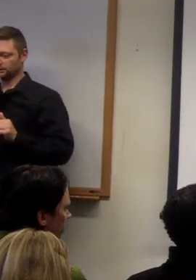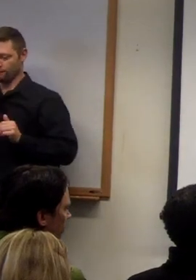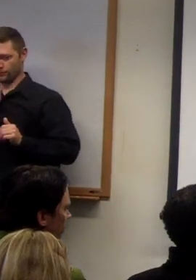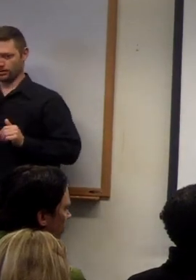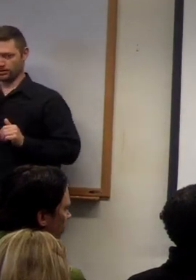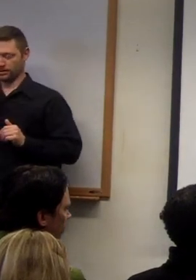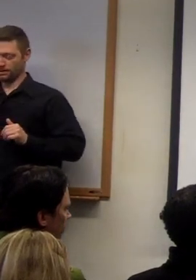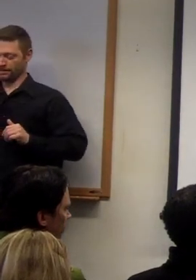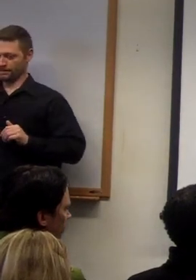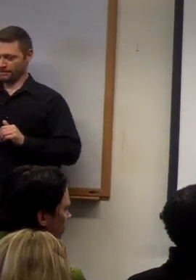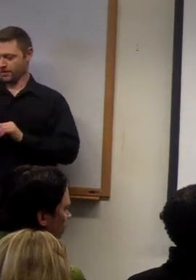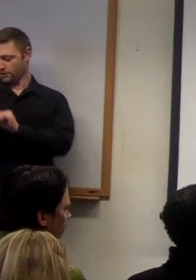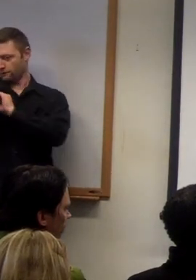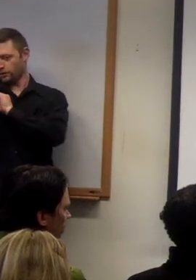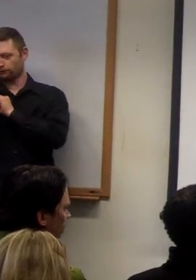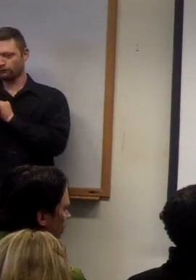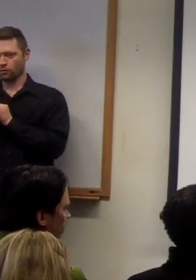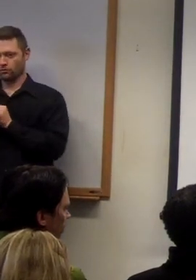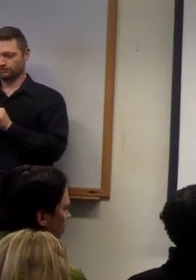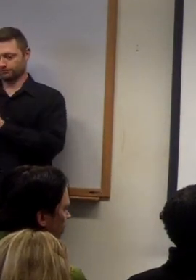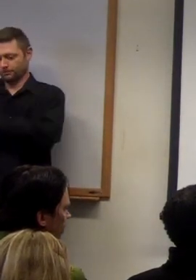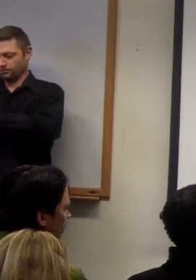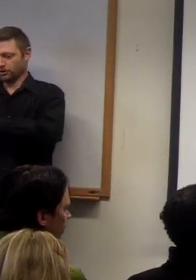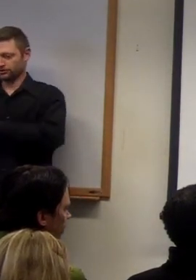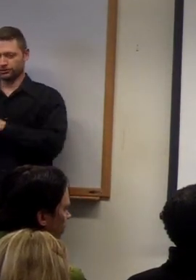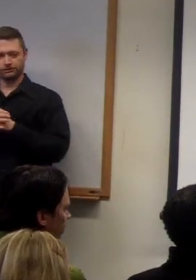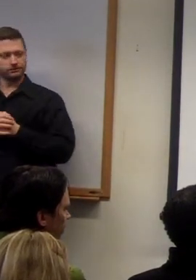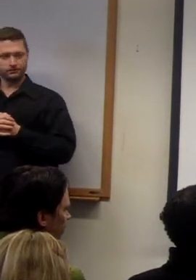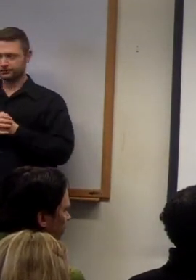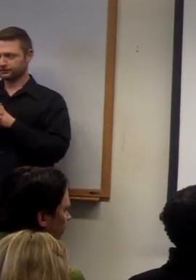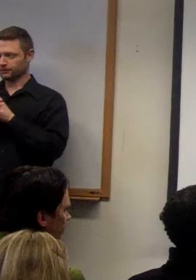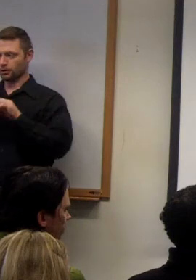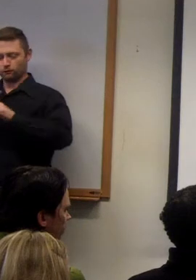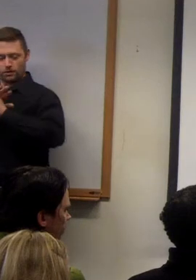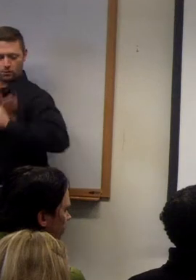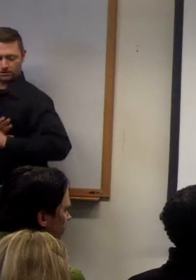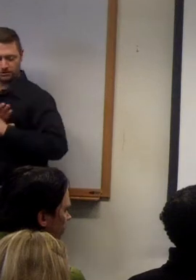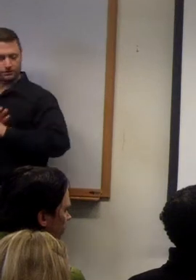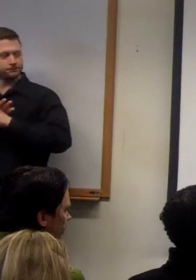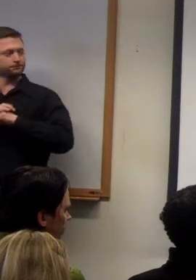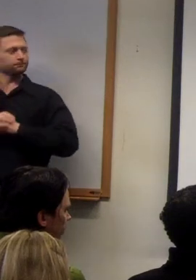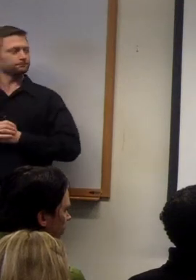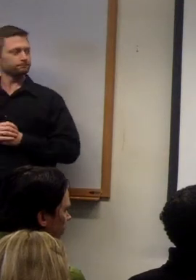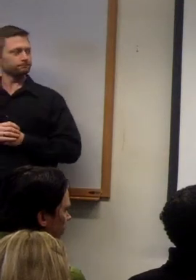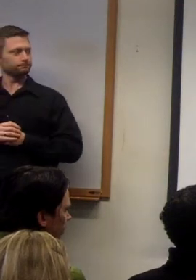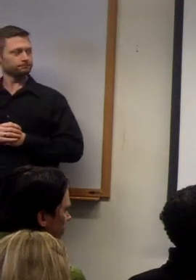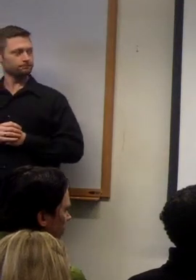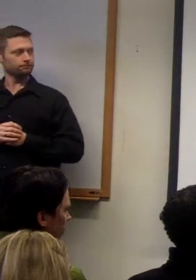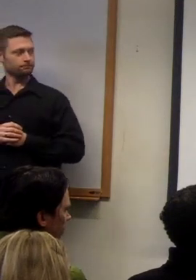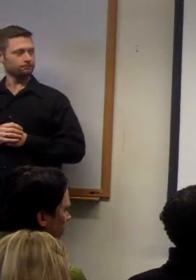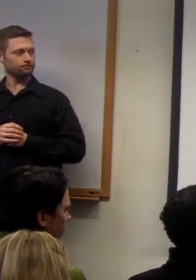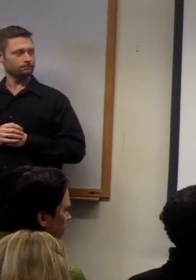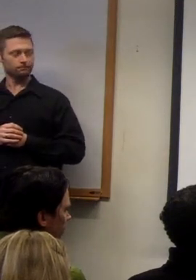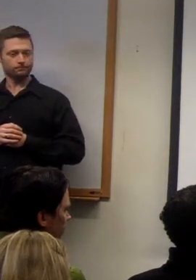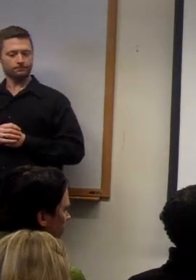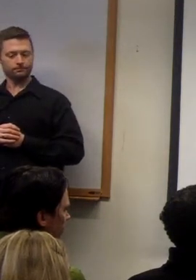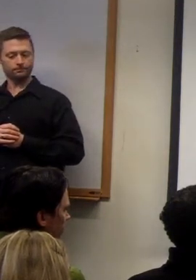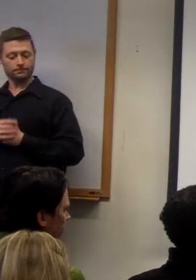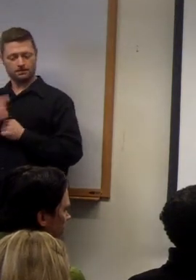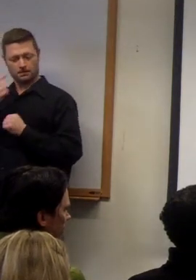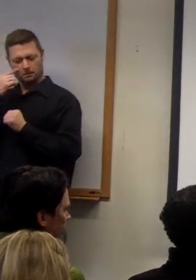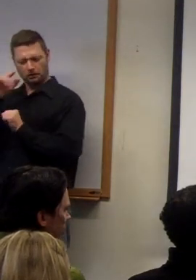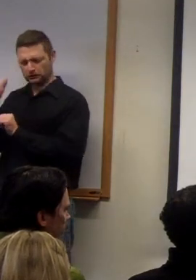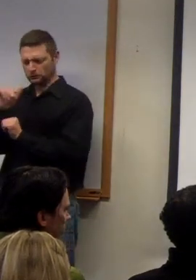oppression. And then on top of that, he stated, matter-of-factly, that black people do not want to